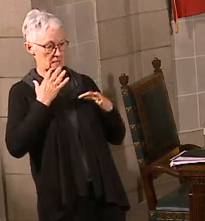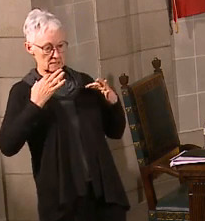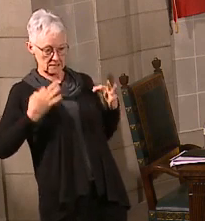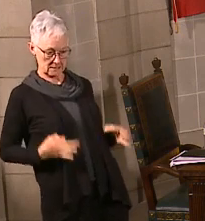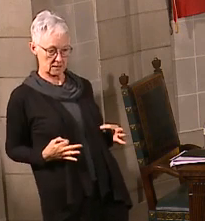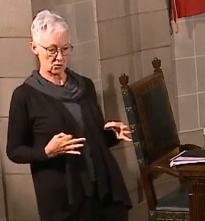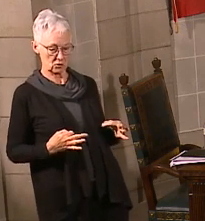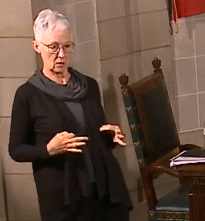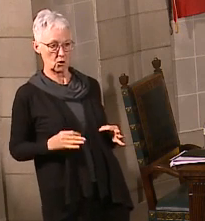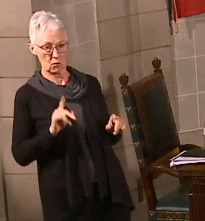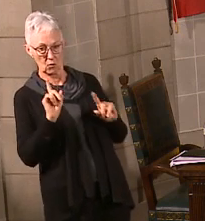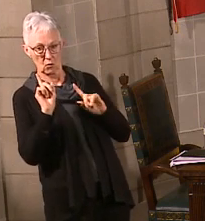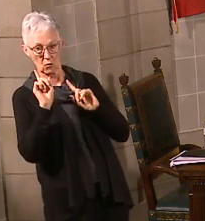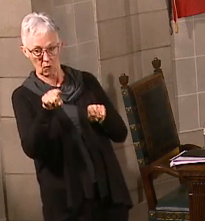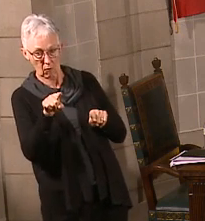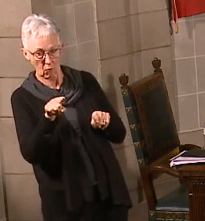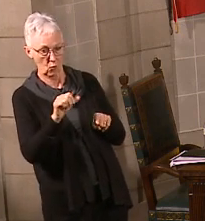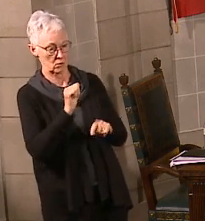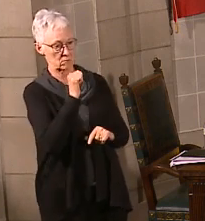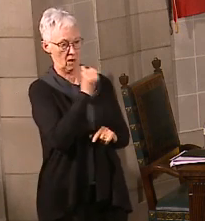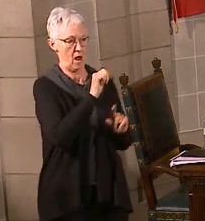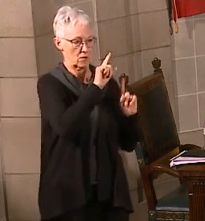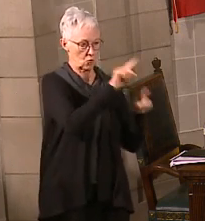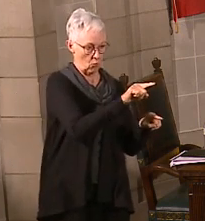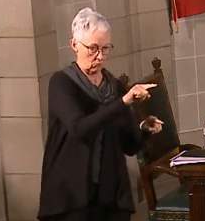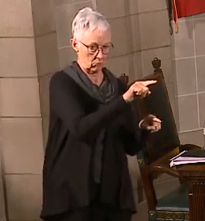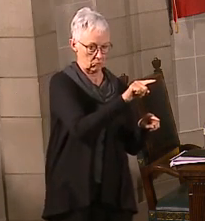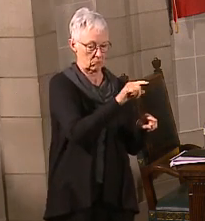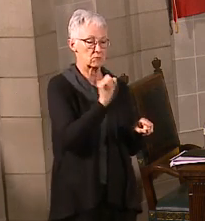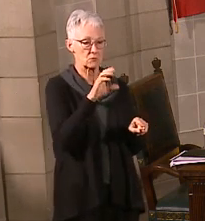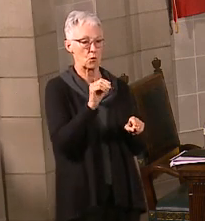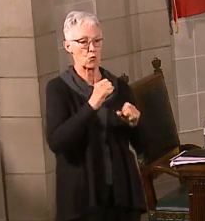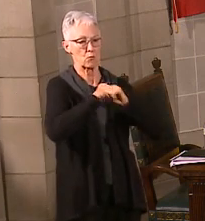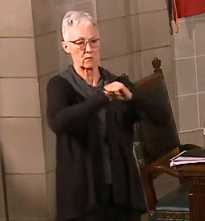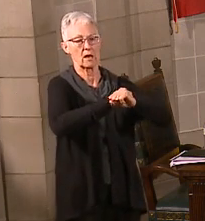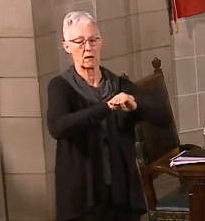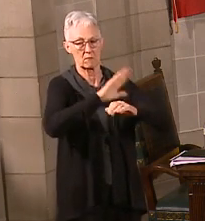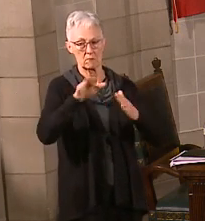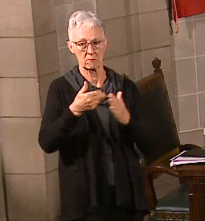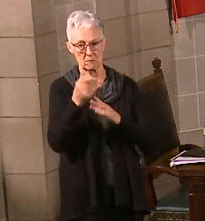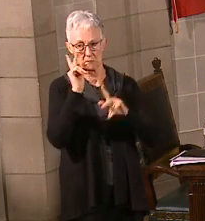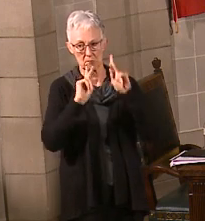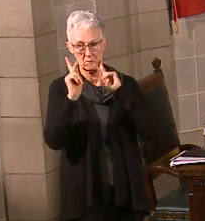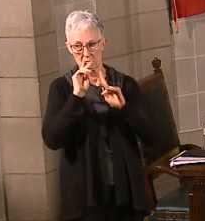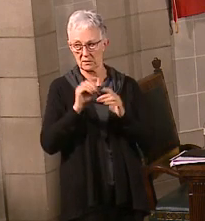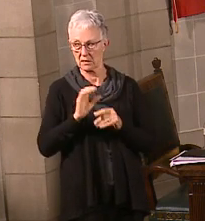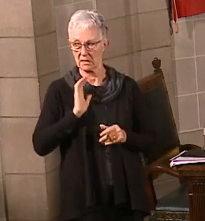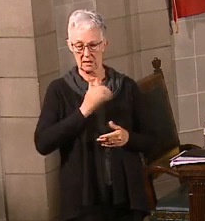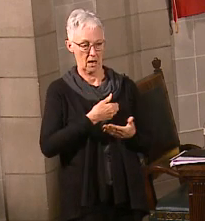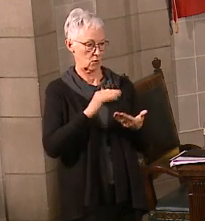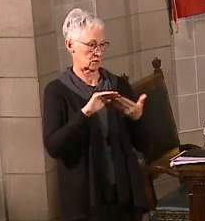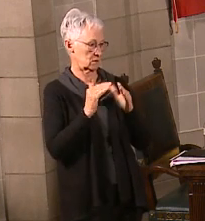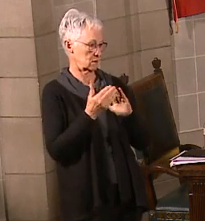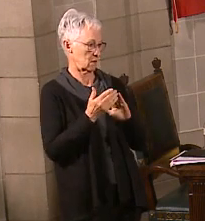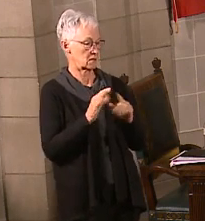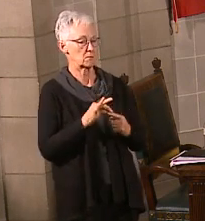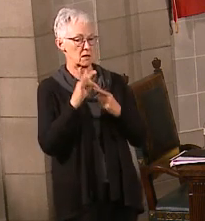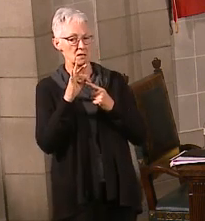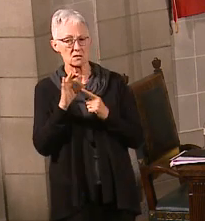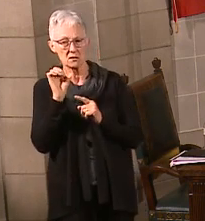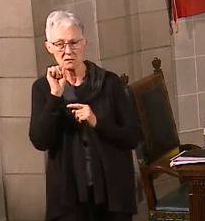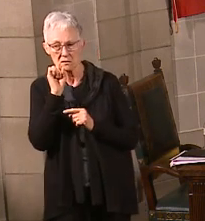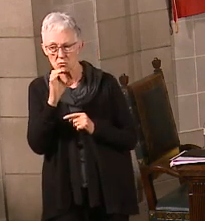our healthcare system, and protect those folks in our society who are going to be more vulnerable to the coronavirus, our seniors, people with underlying health